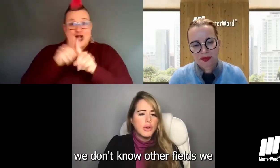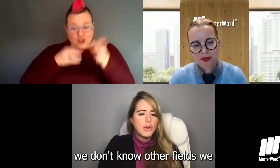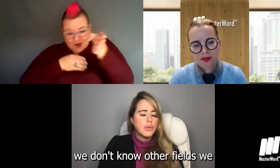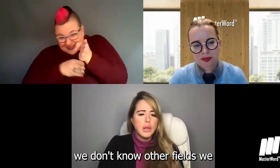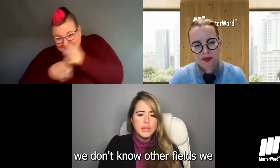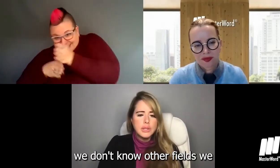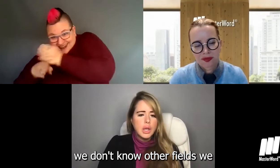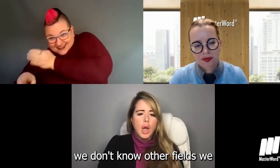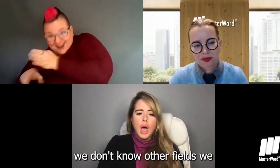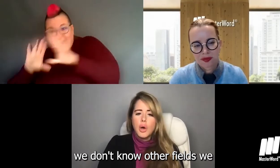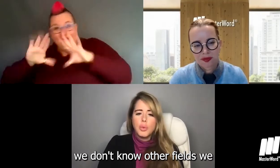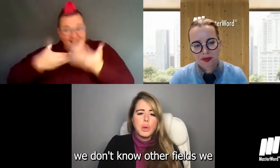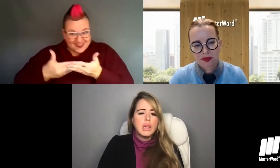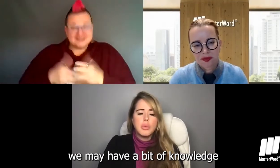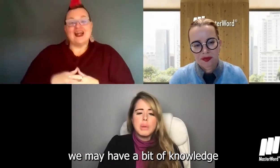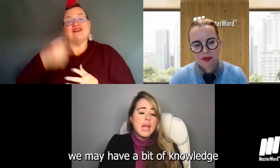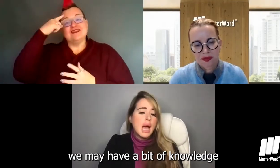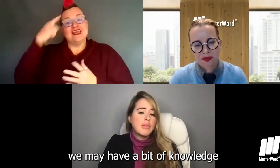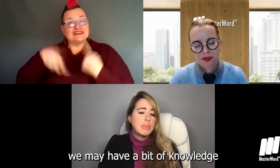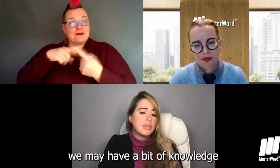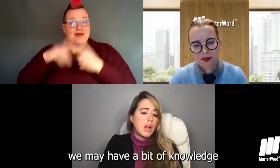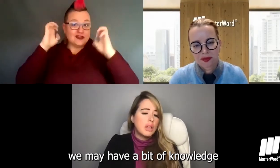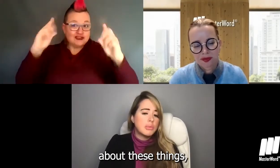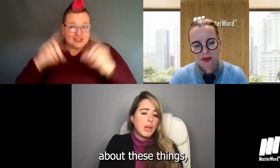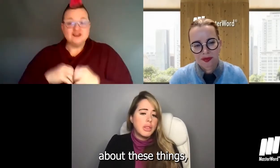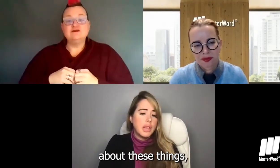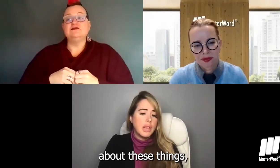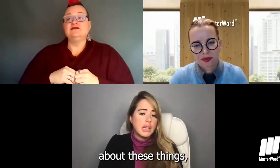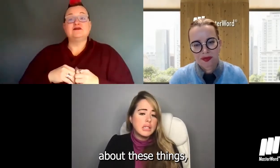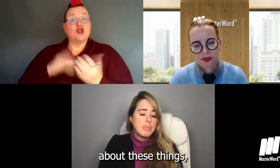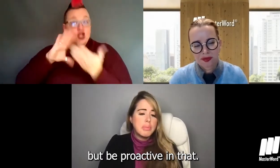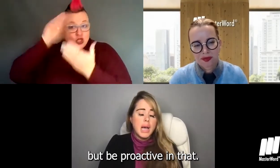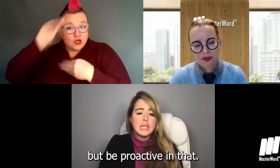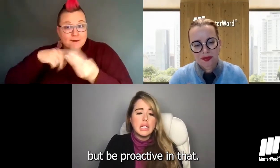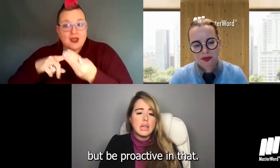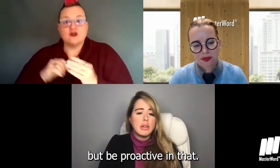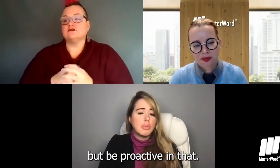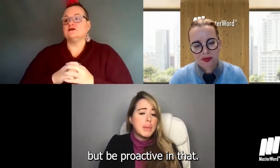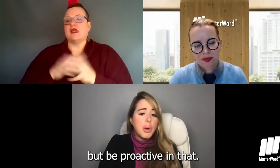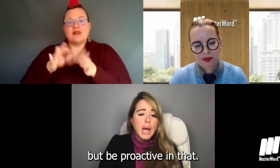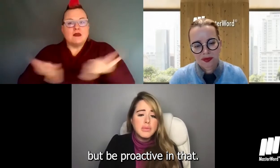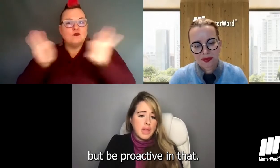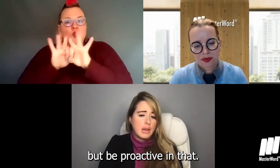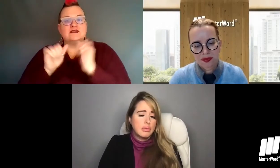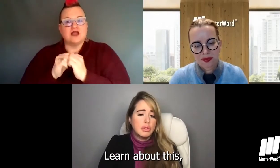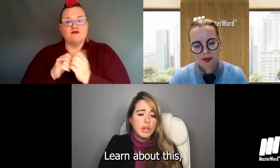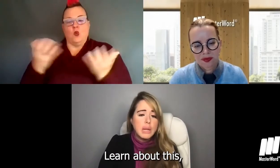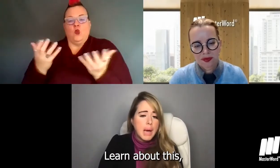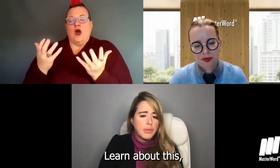fields. We we may have a bit of knowledge about things, but be proactive in that learn about